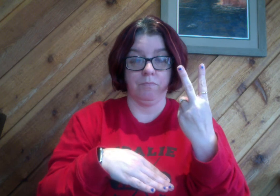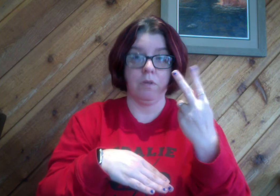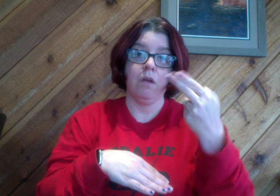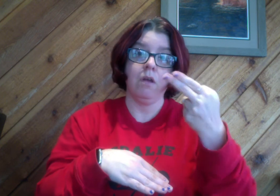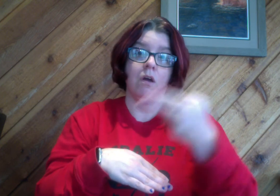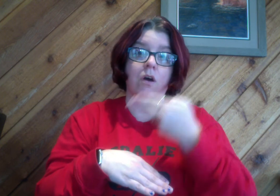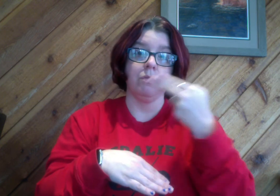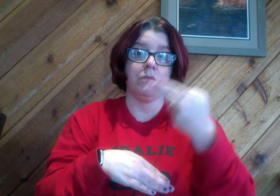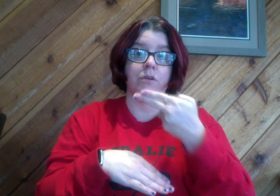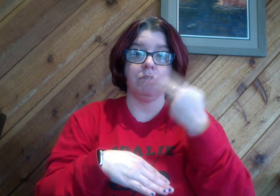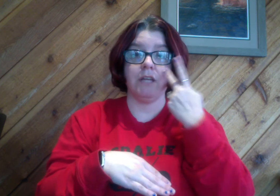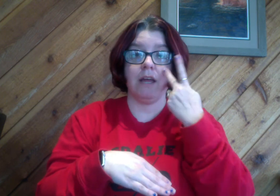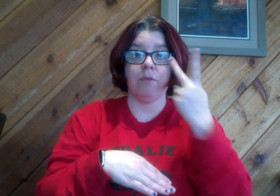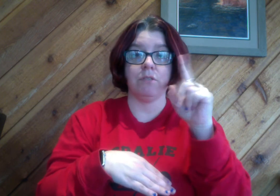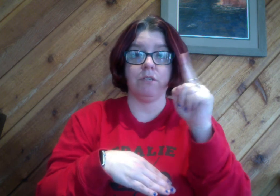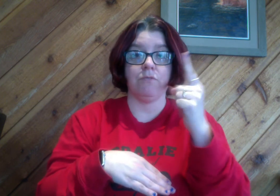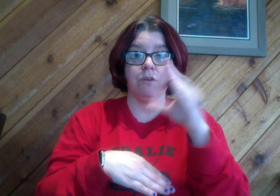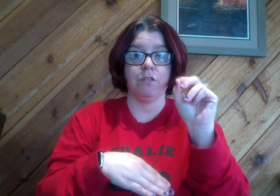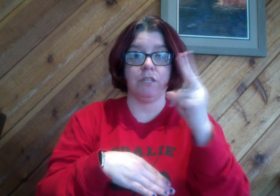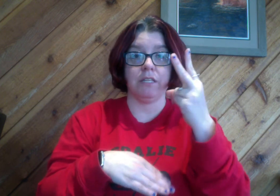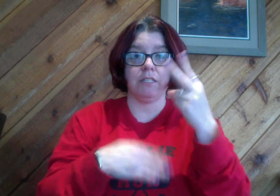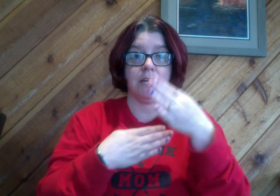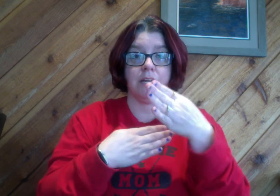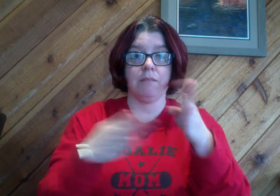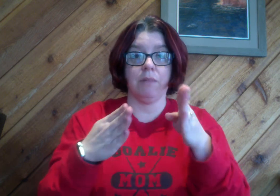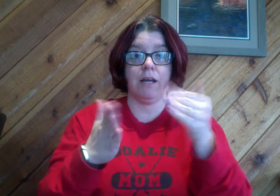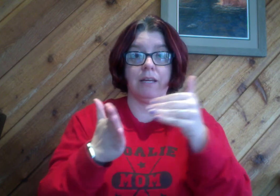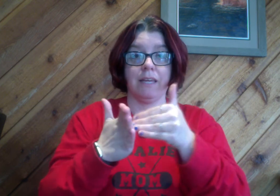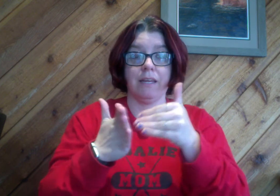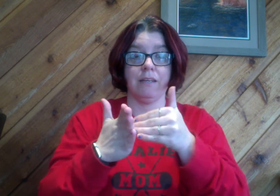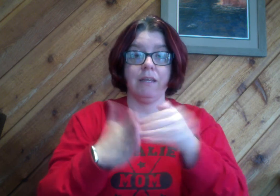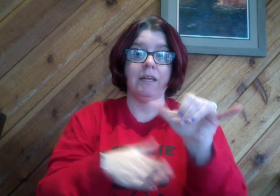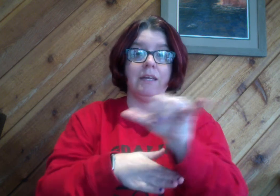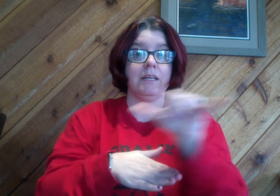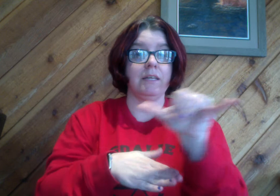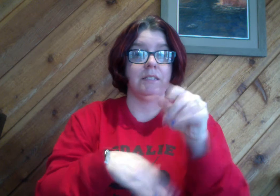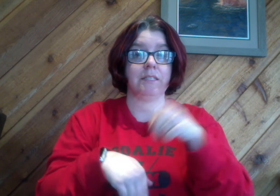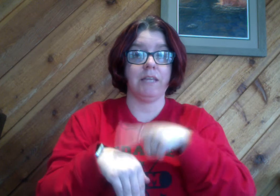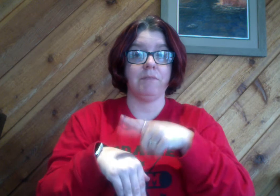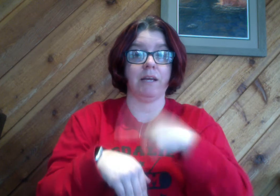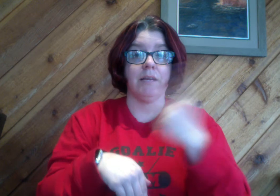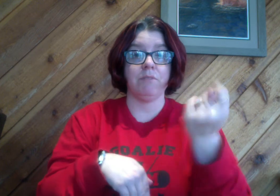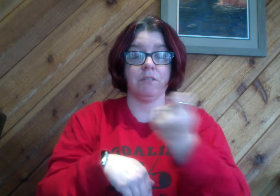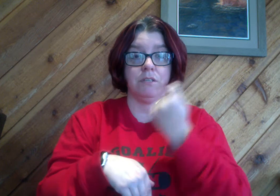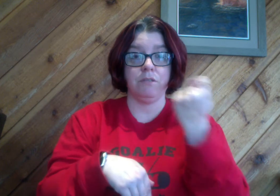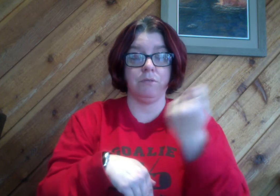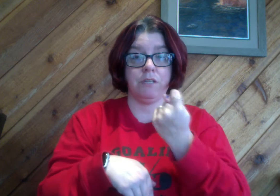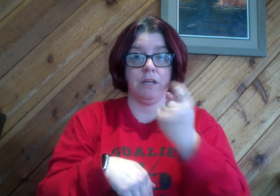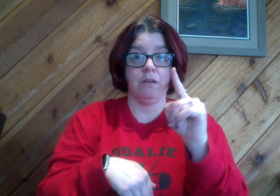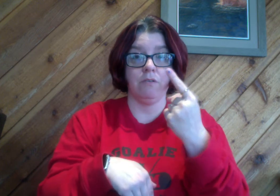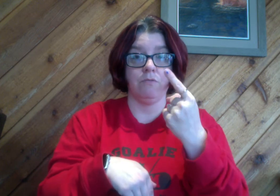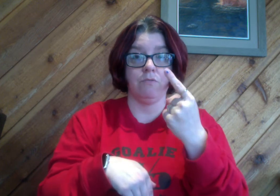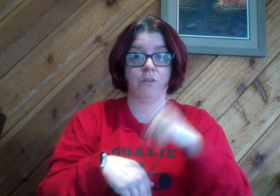On Thursday I will see first and second block again same times as on Tuesday first